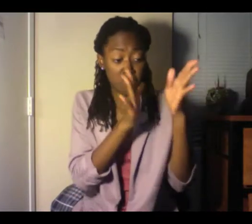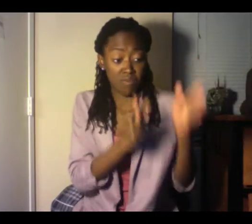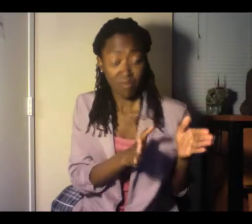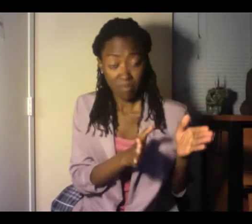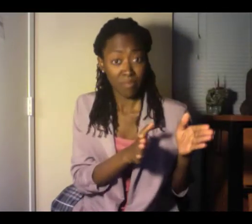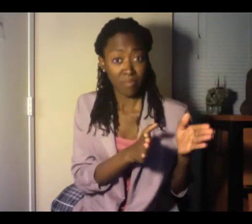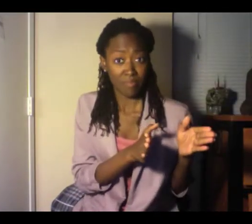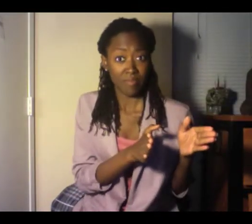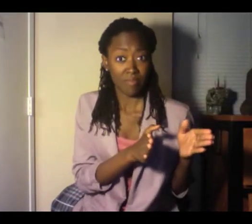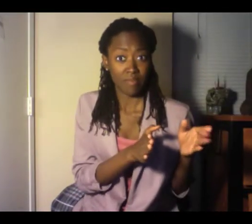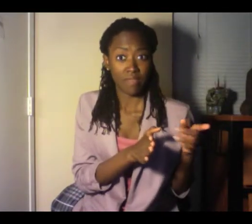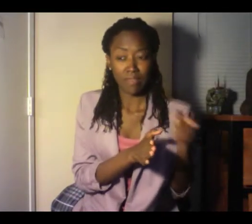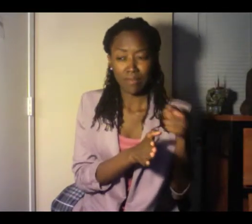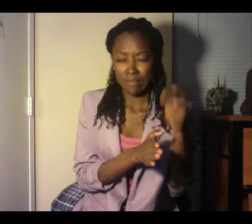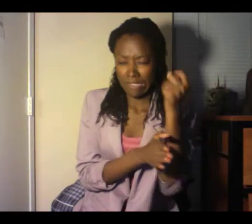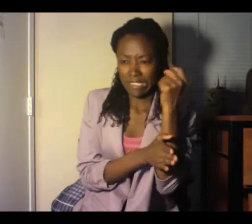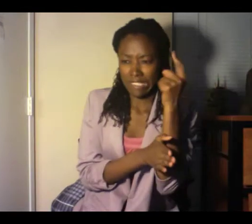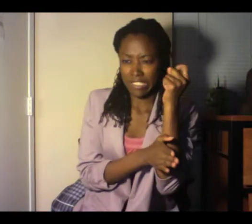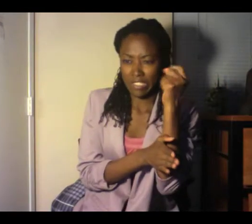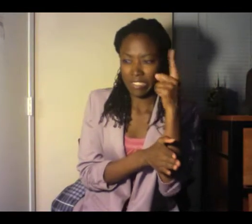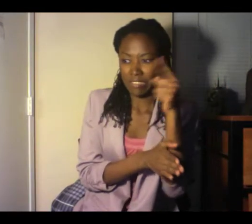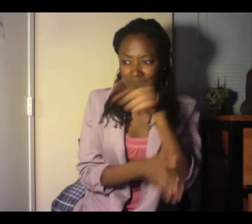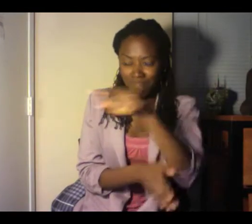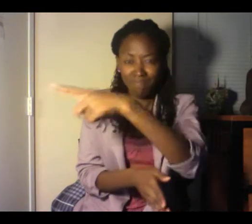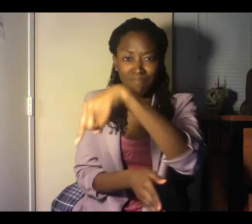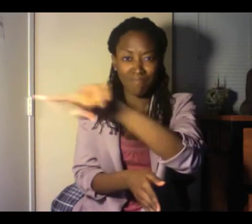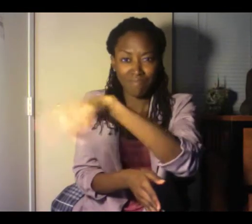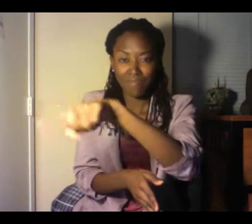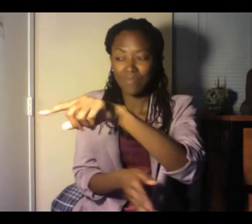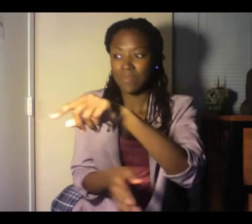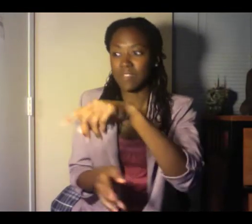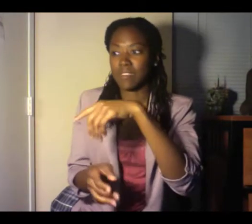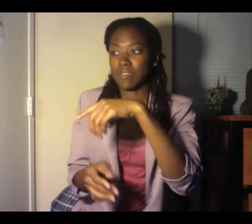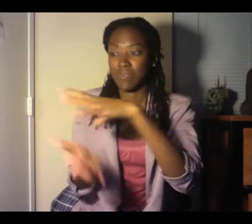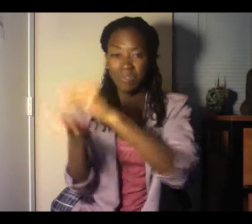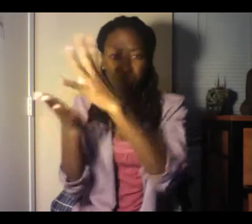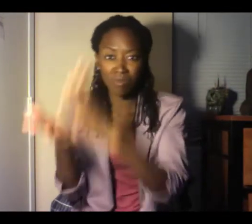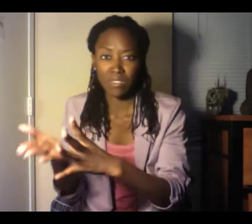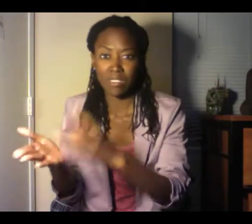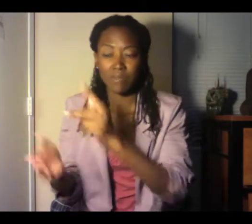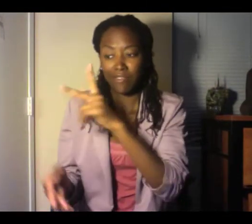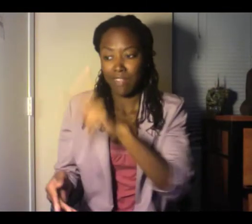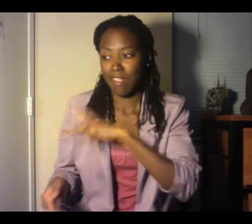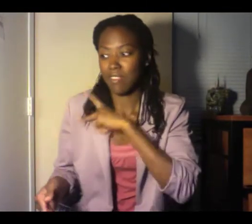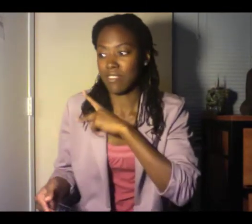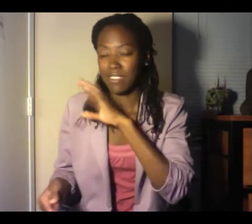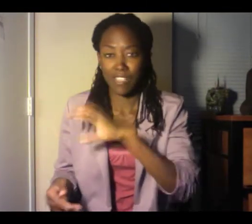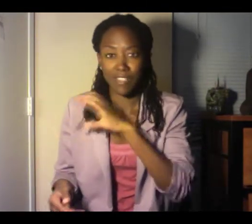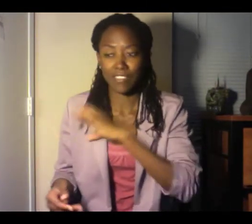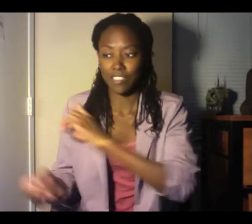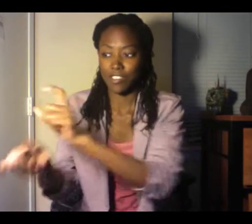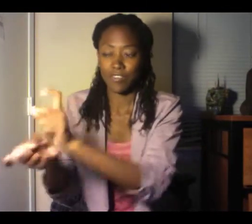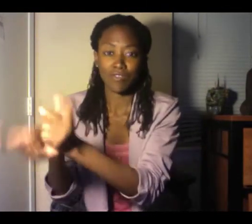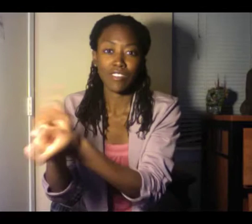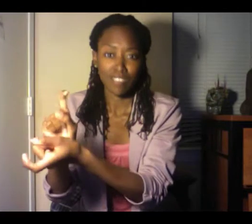an appreciation for the changing profile that characterizes this age group is probably an interpreter who